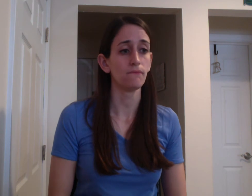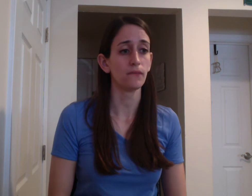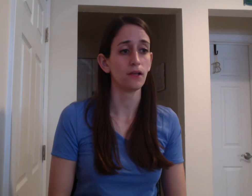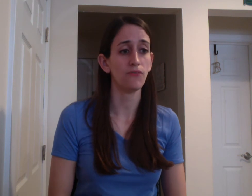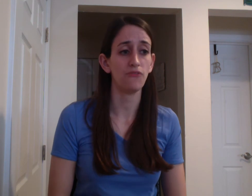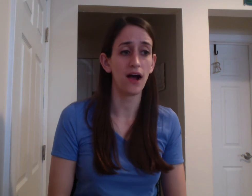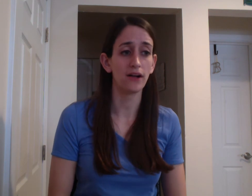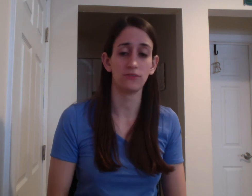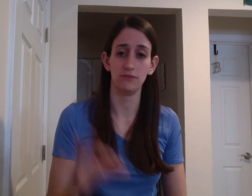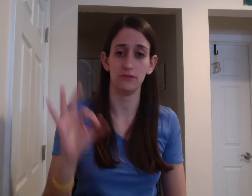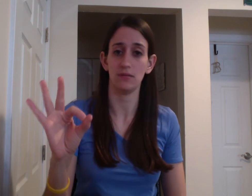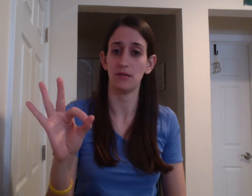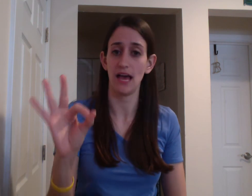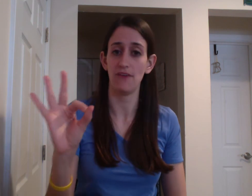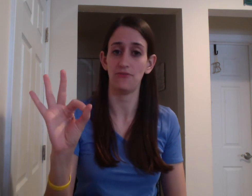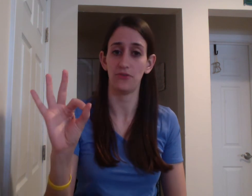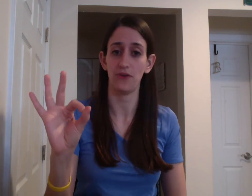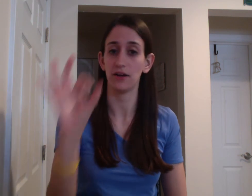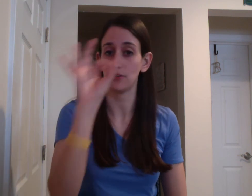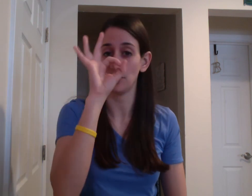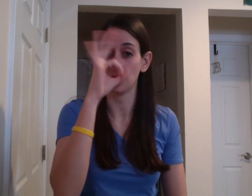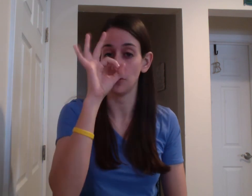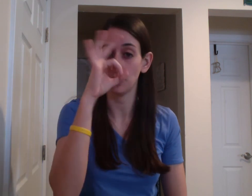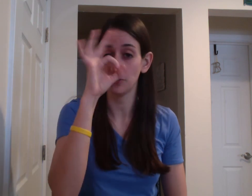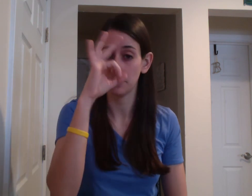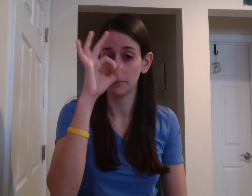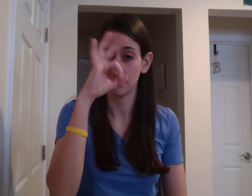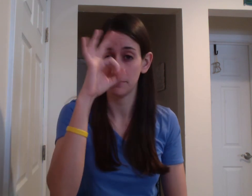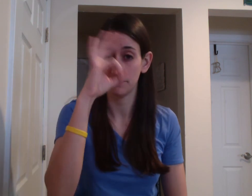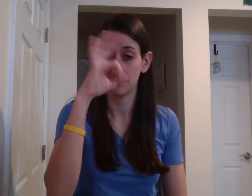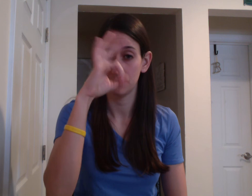A fox is going to be an F for fox on your nose.